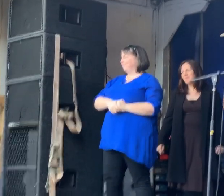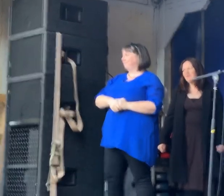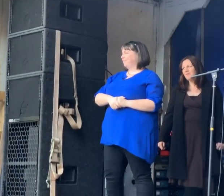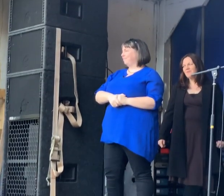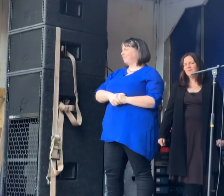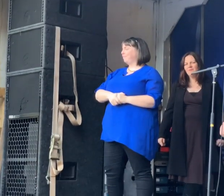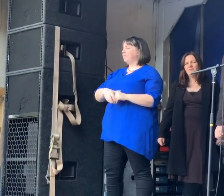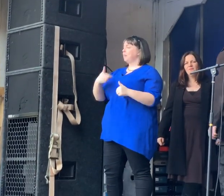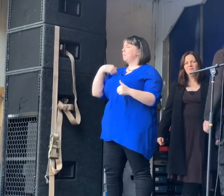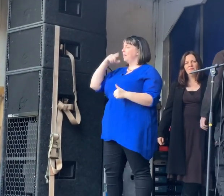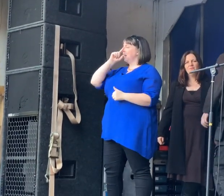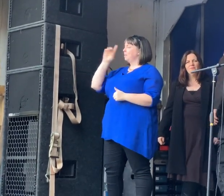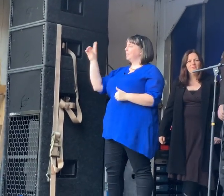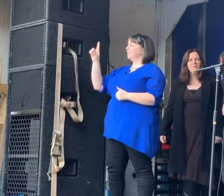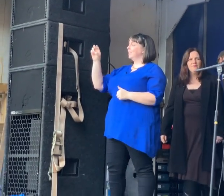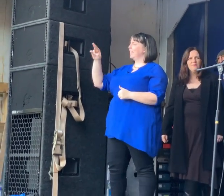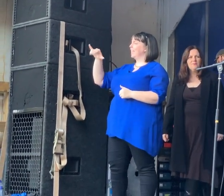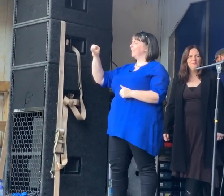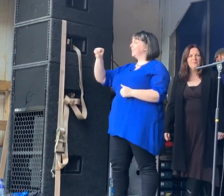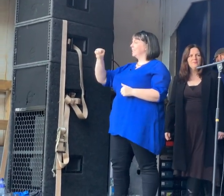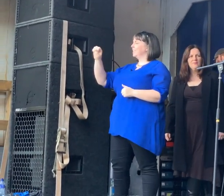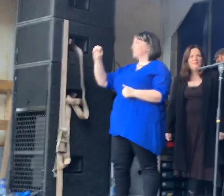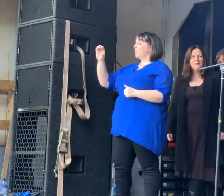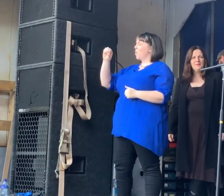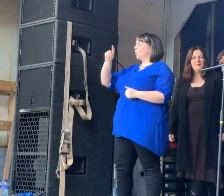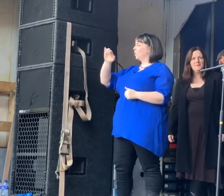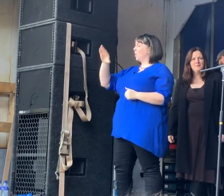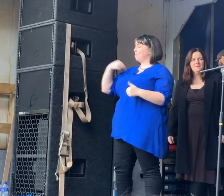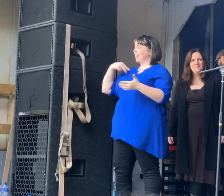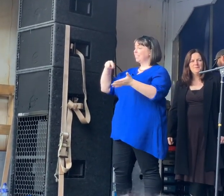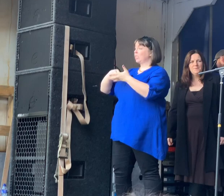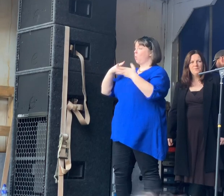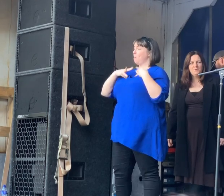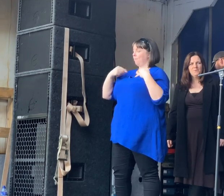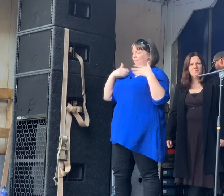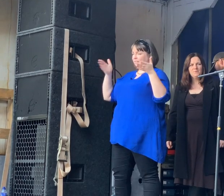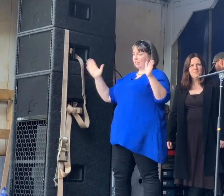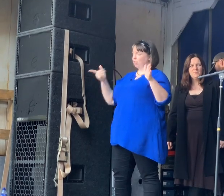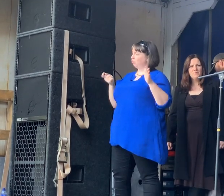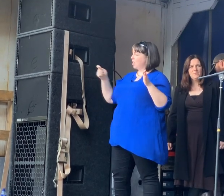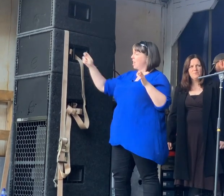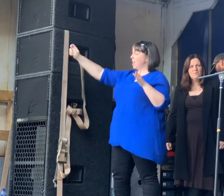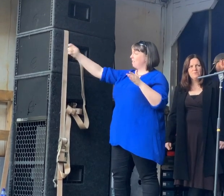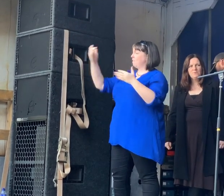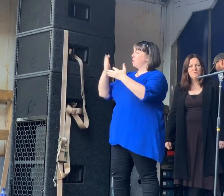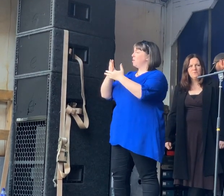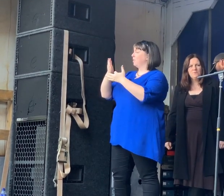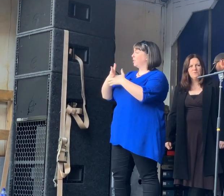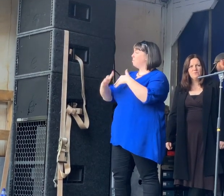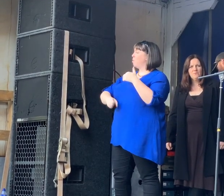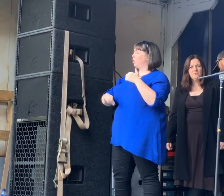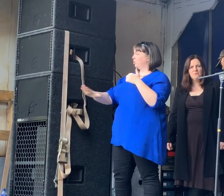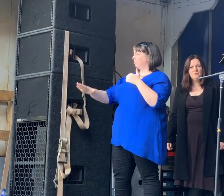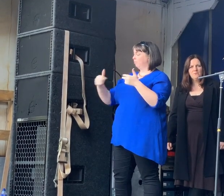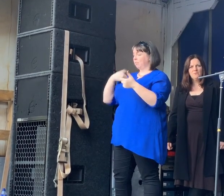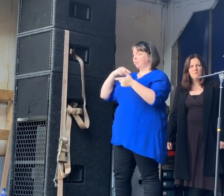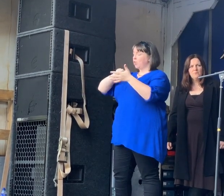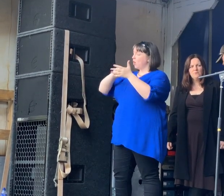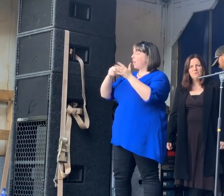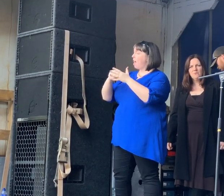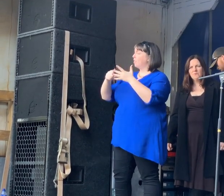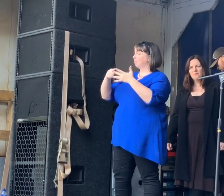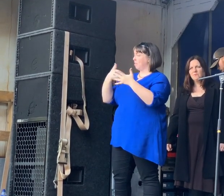My name is Denise O'Toole. I stand here today as a woman who's travelled to access abortion, an organiser and an